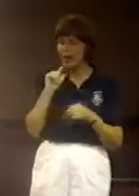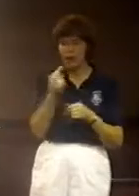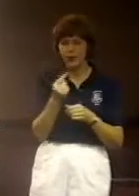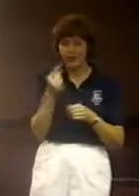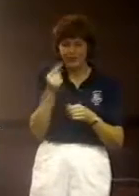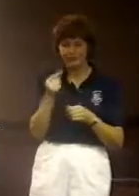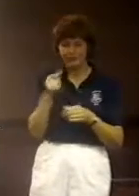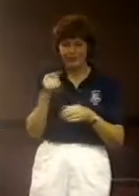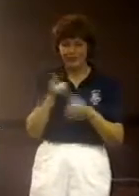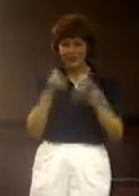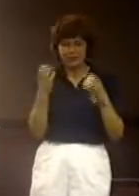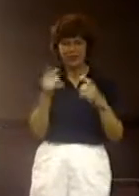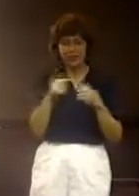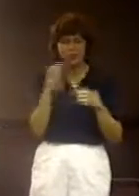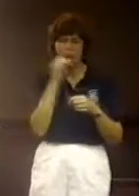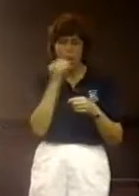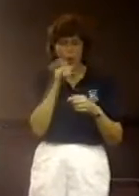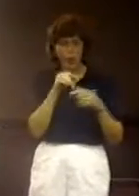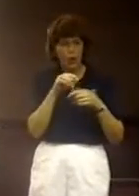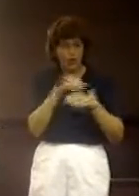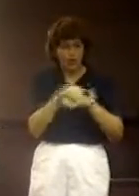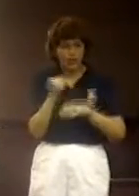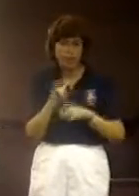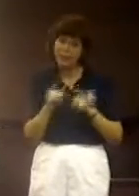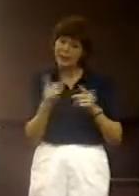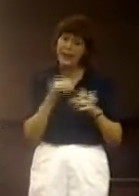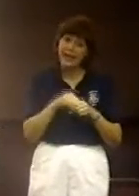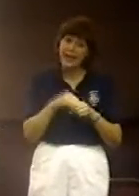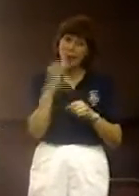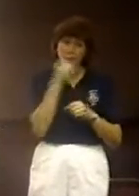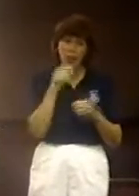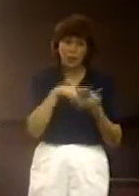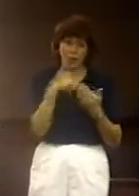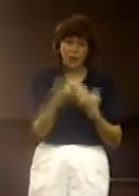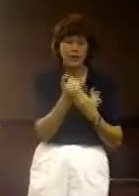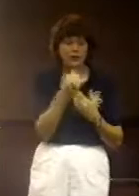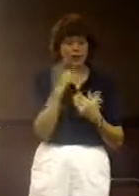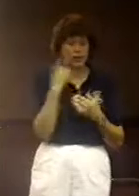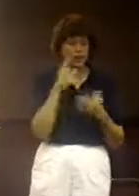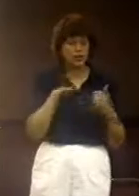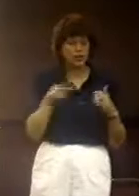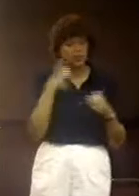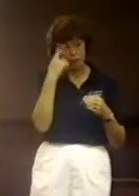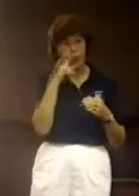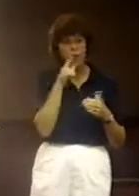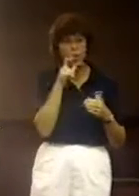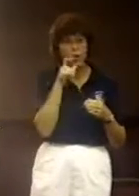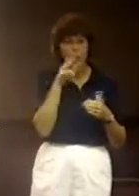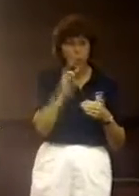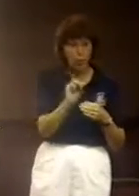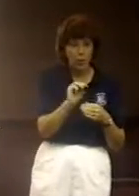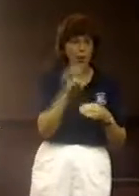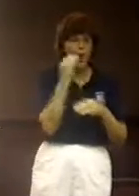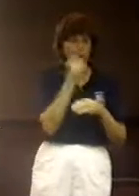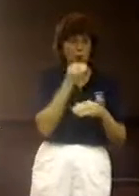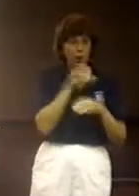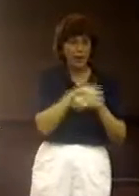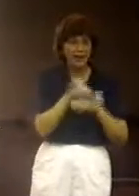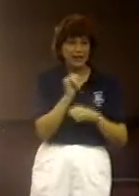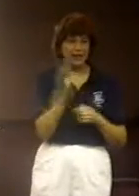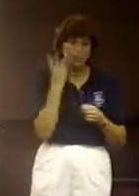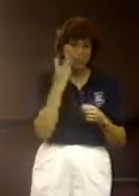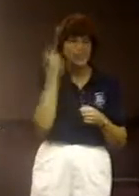only exposed to oral English, but they were in oral programs, and they were children who, for whom oral English was